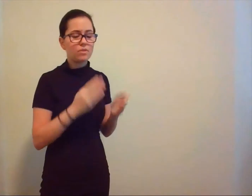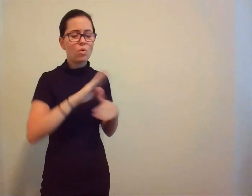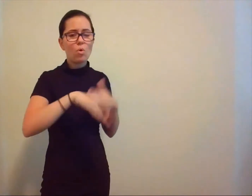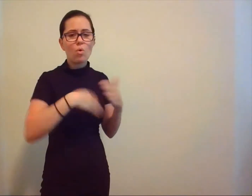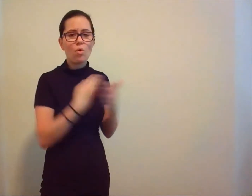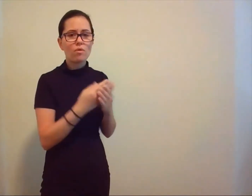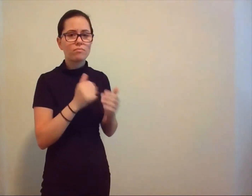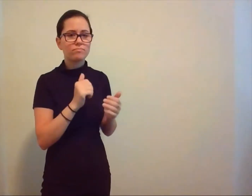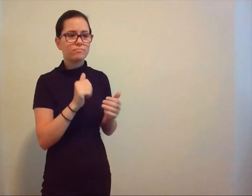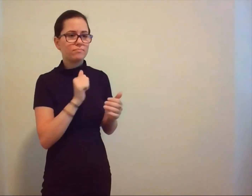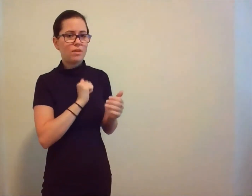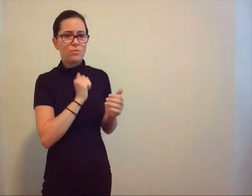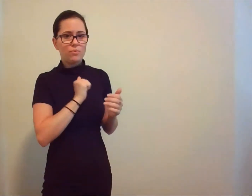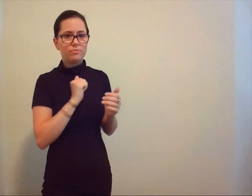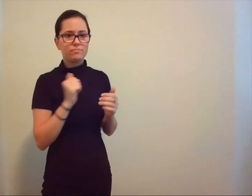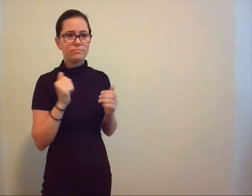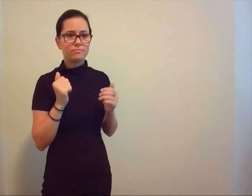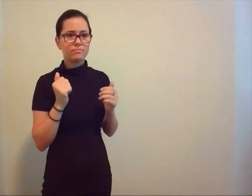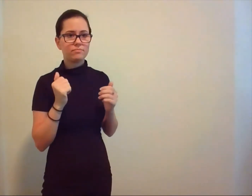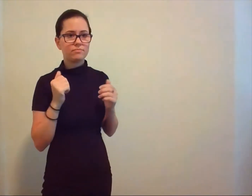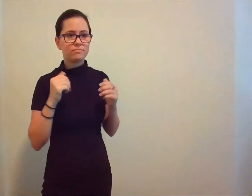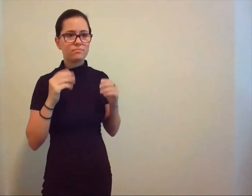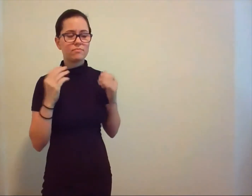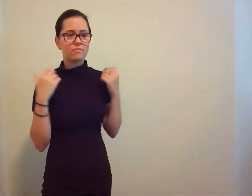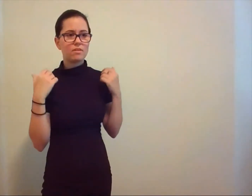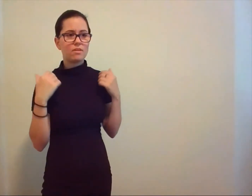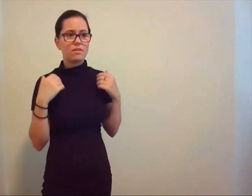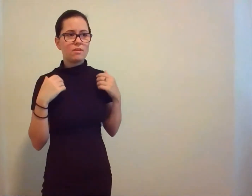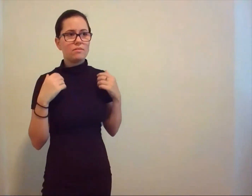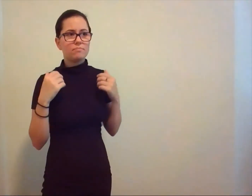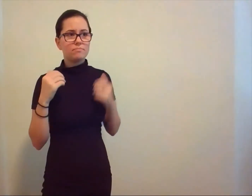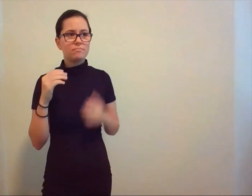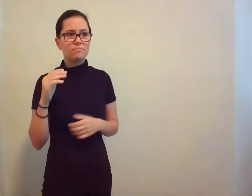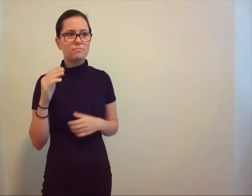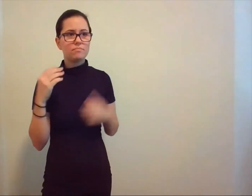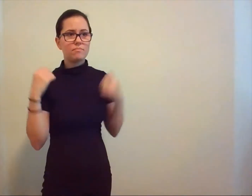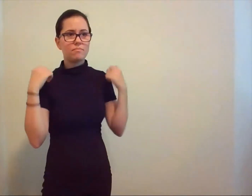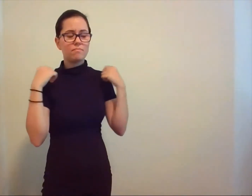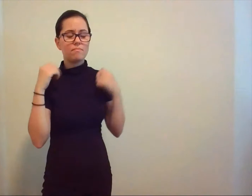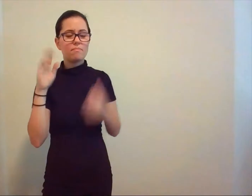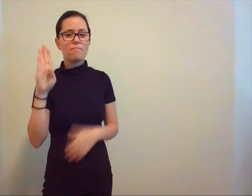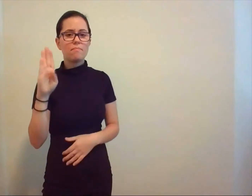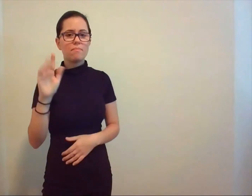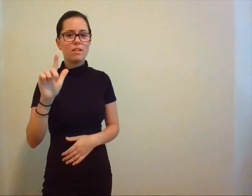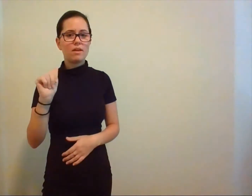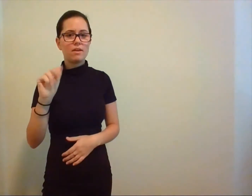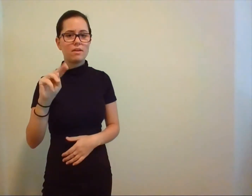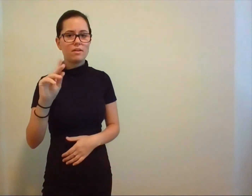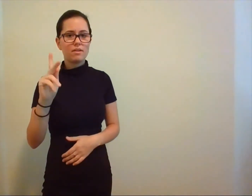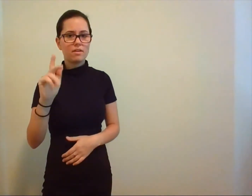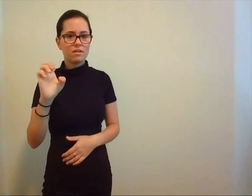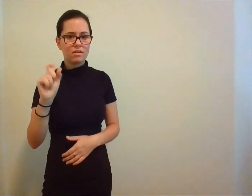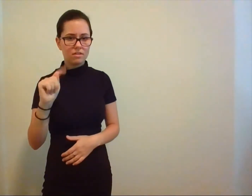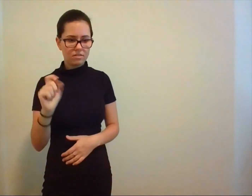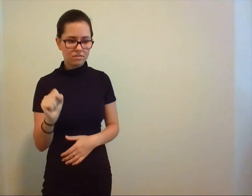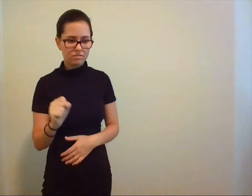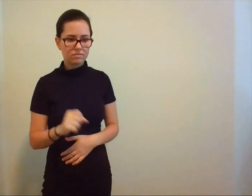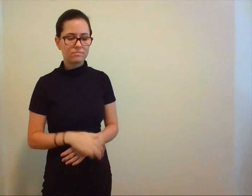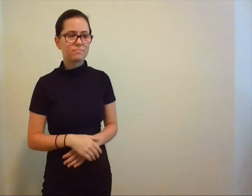if I'm wrapped up in a blanket. And then Christy's like, well, I don't have a blanket. I'm like, I got you a blanket too. We